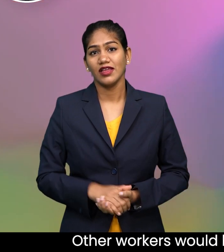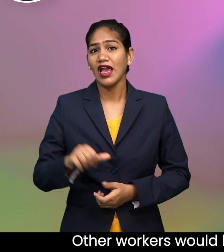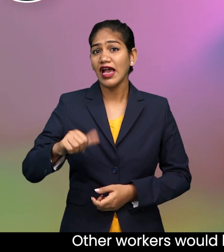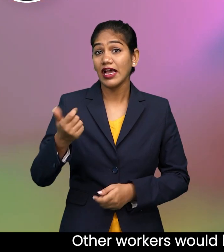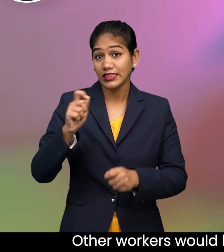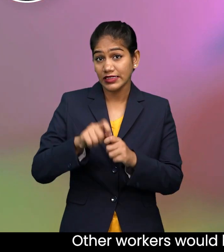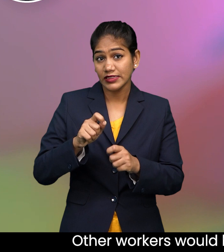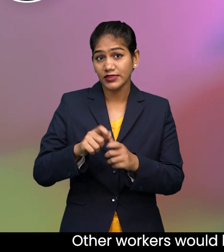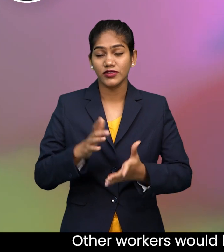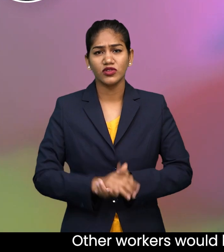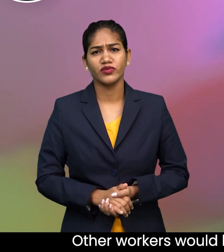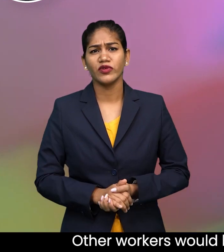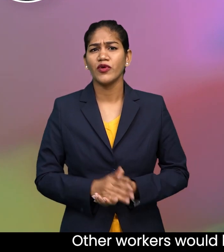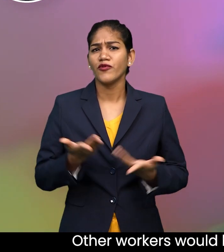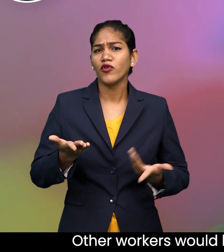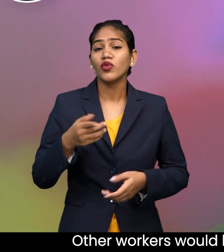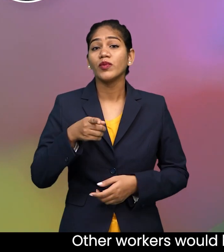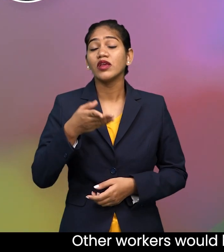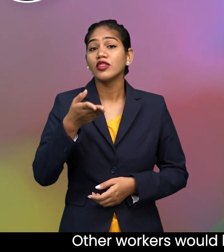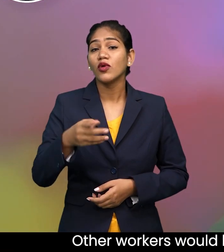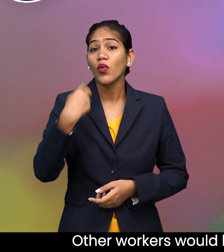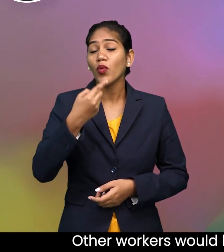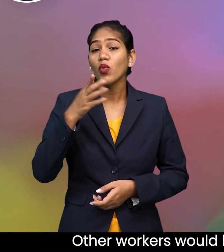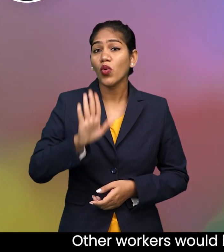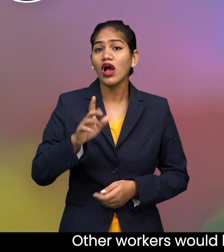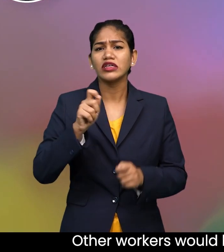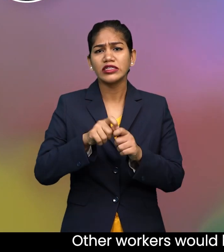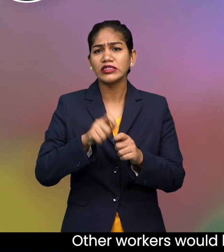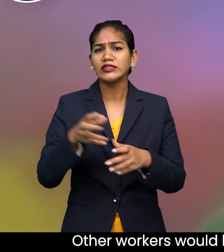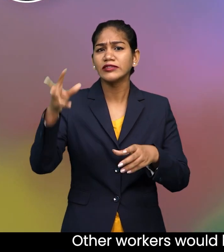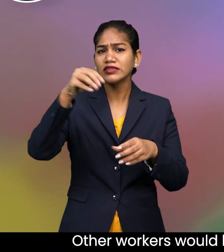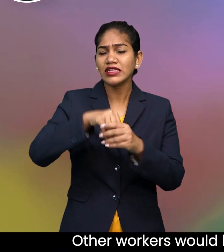Other workers would be those who are employed in factories,